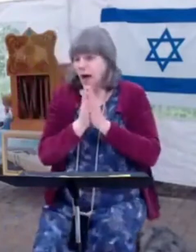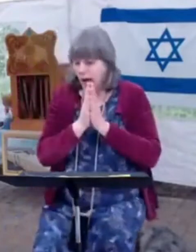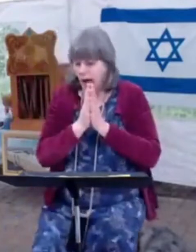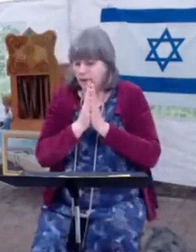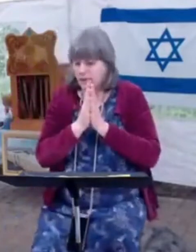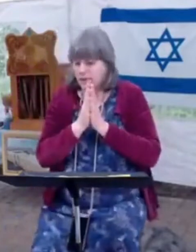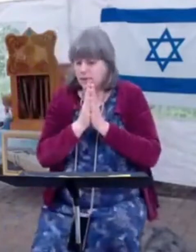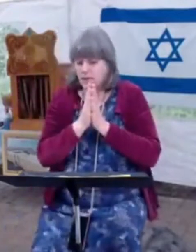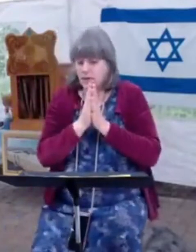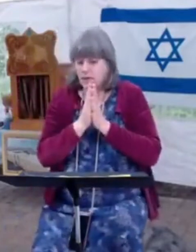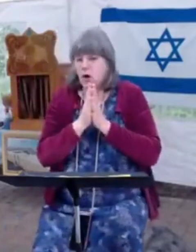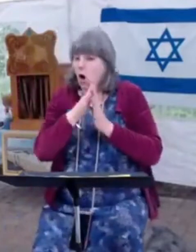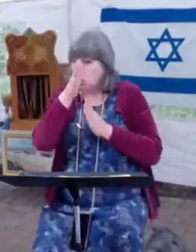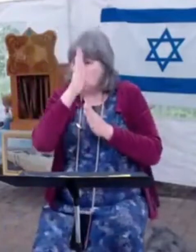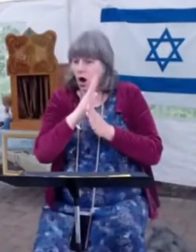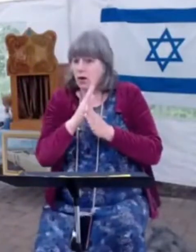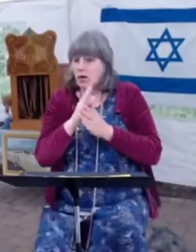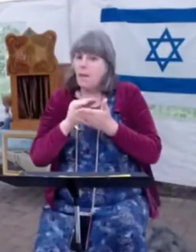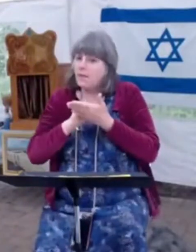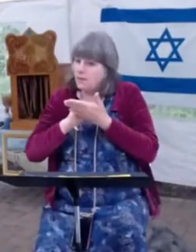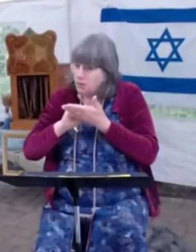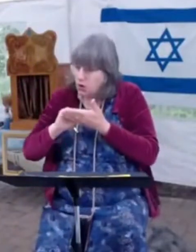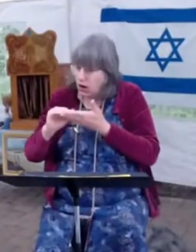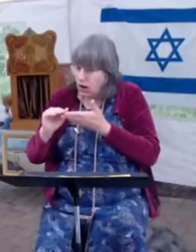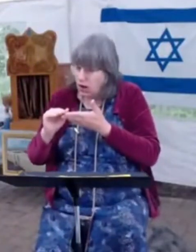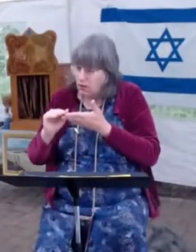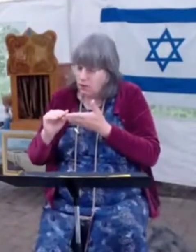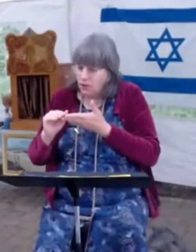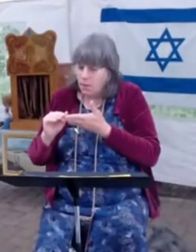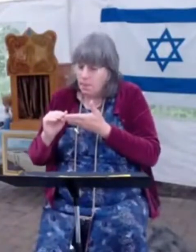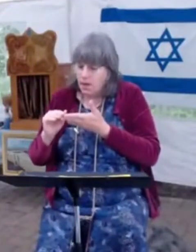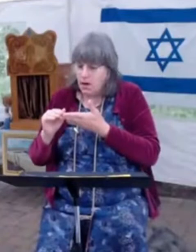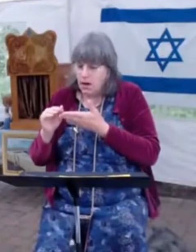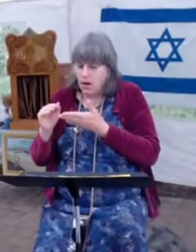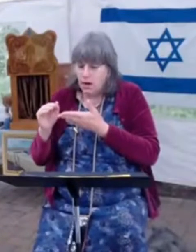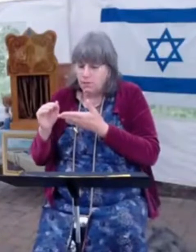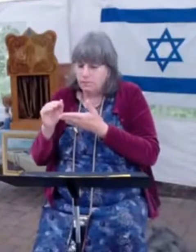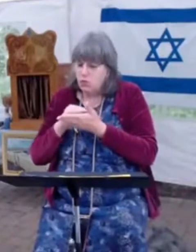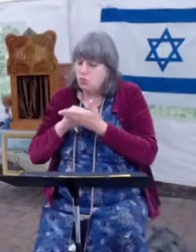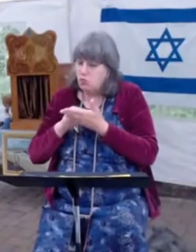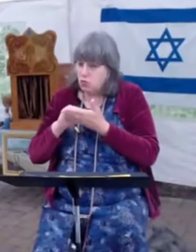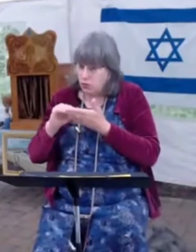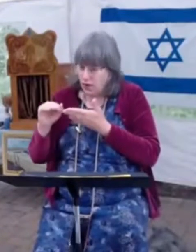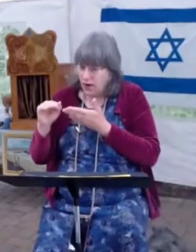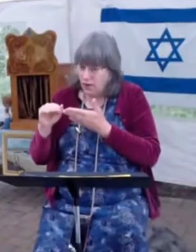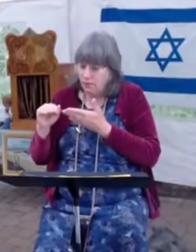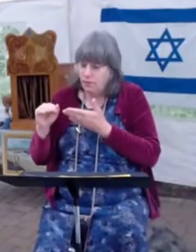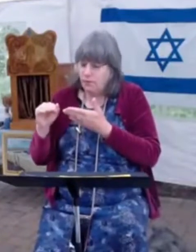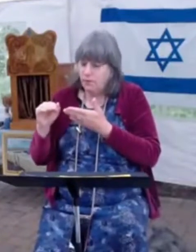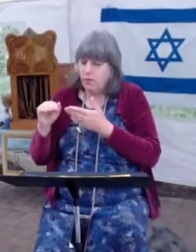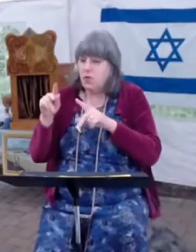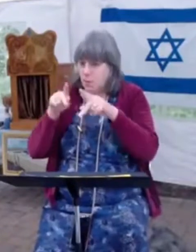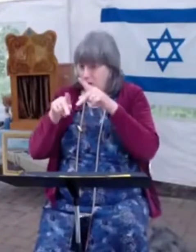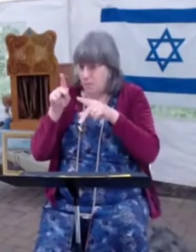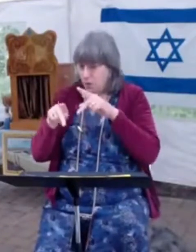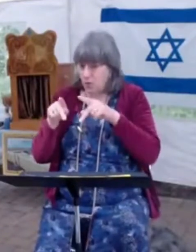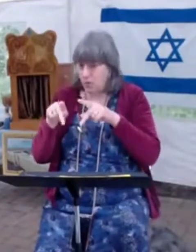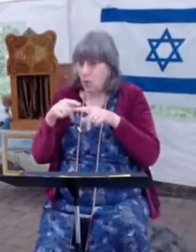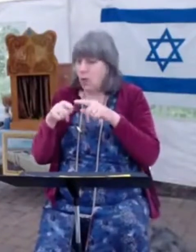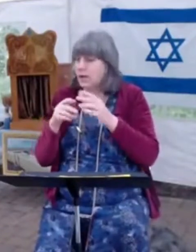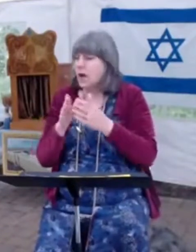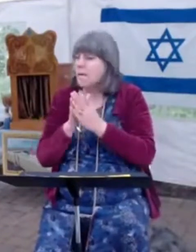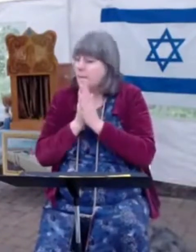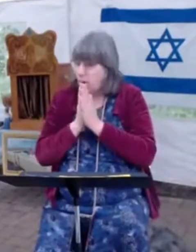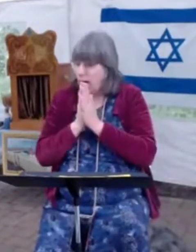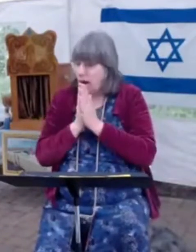they pray towards the house. That's why we pray east. But if you're in Iraq, you pray west. If you're in